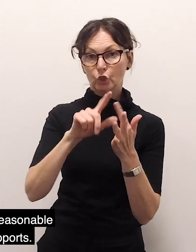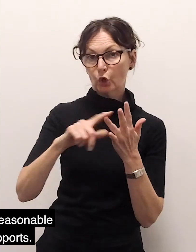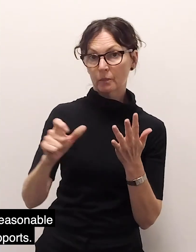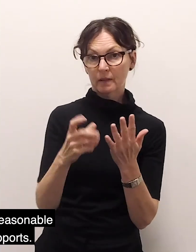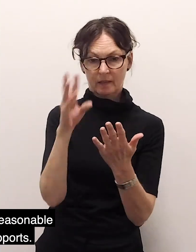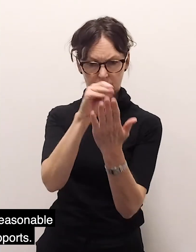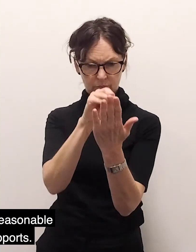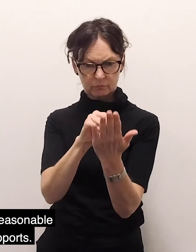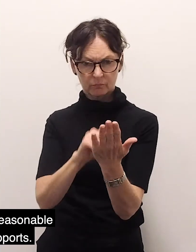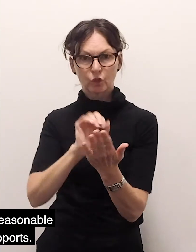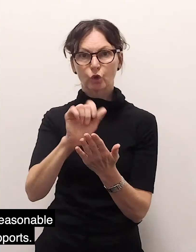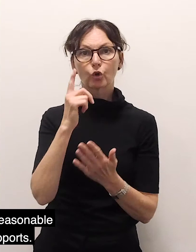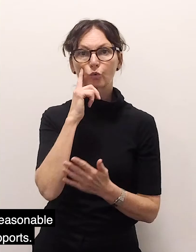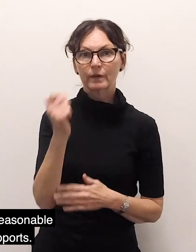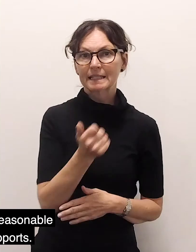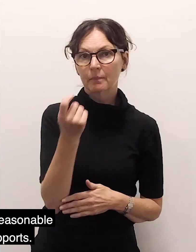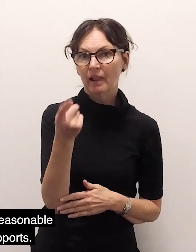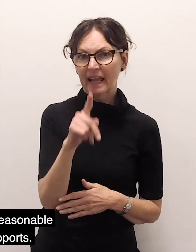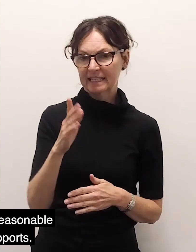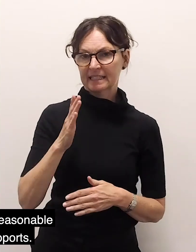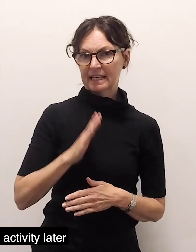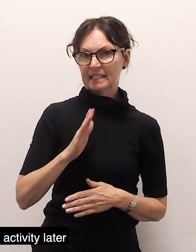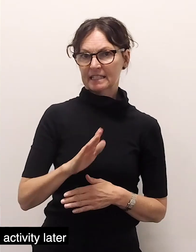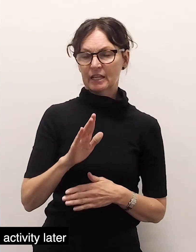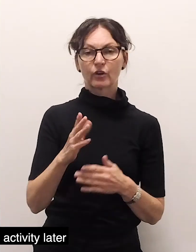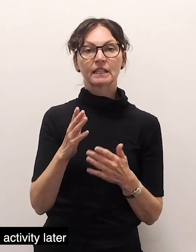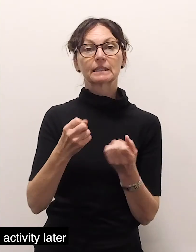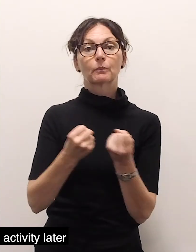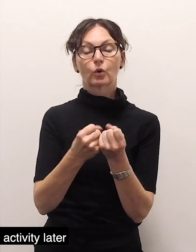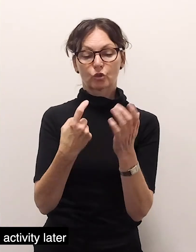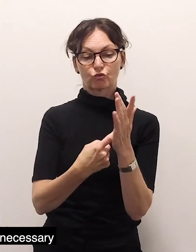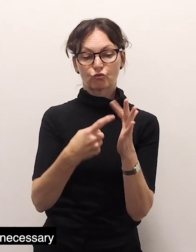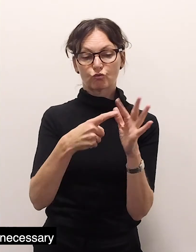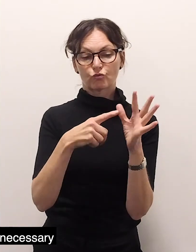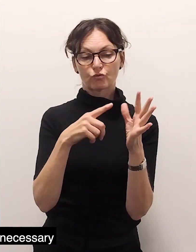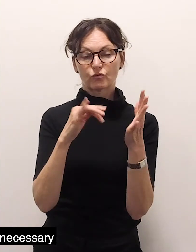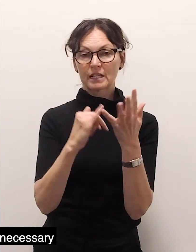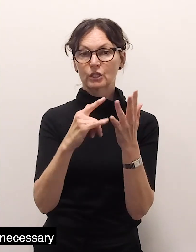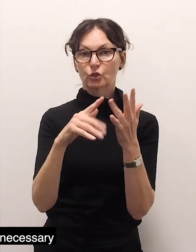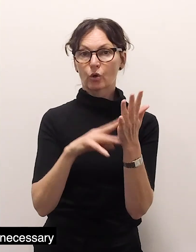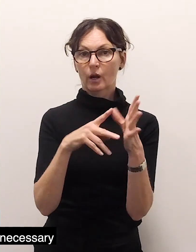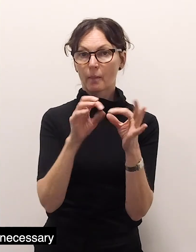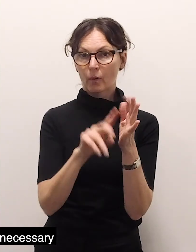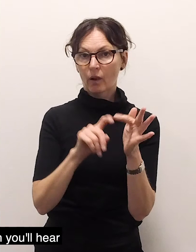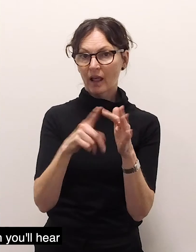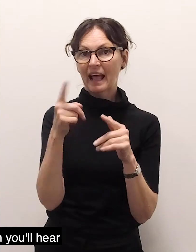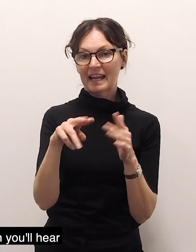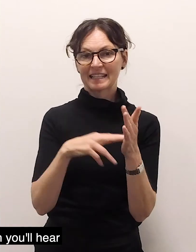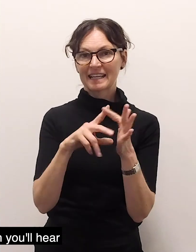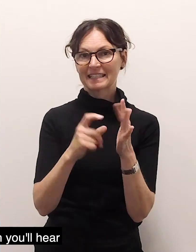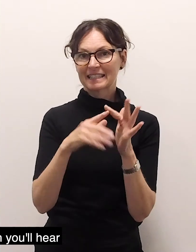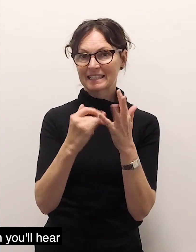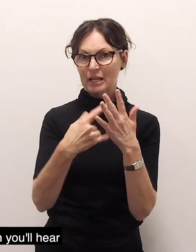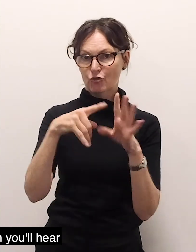includes all your reasonable and necessary supports. And we're going to do an activity later about reasonable and necessary,